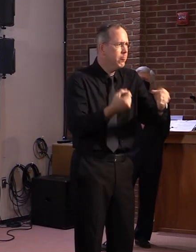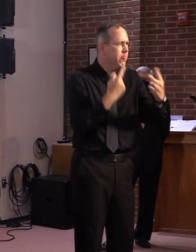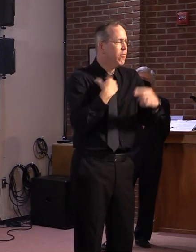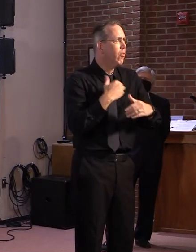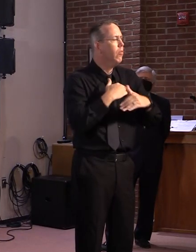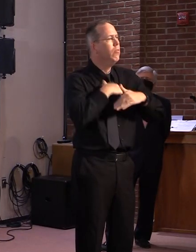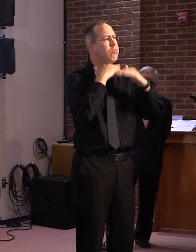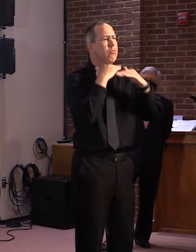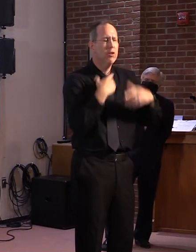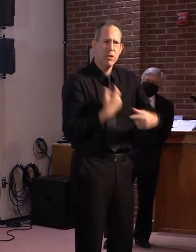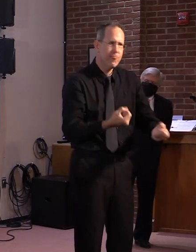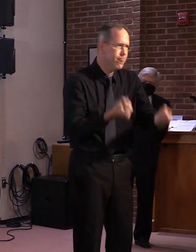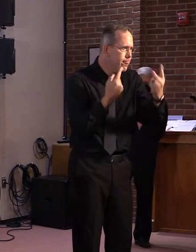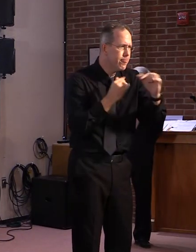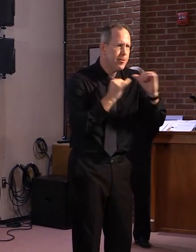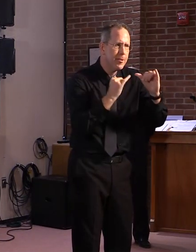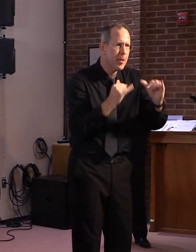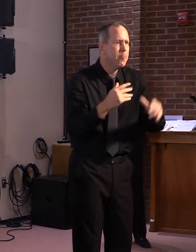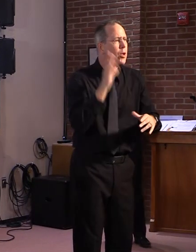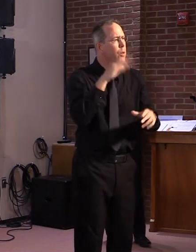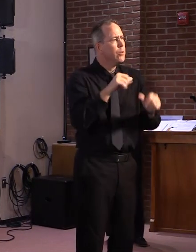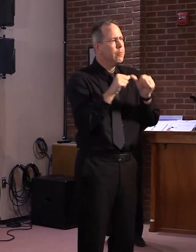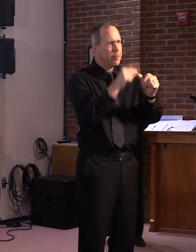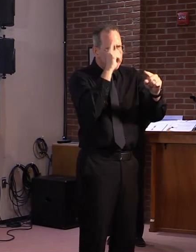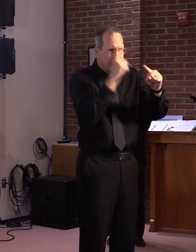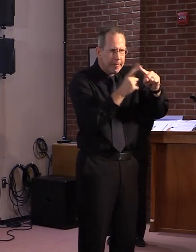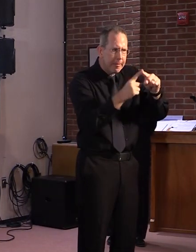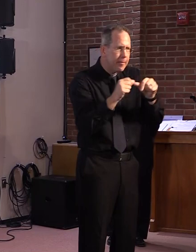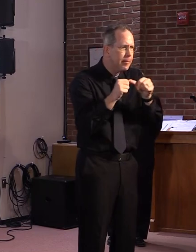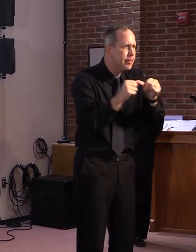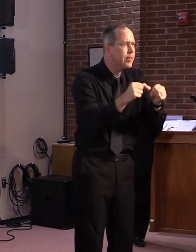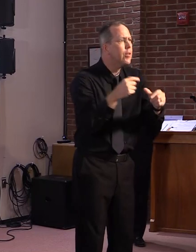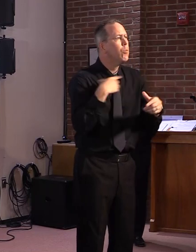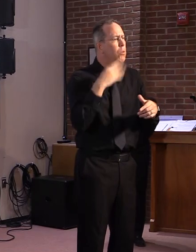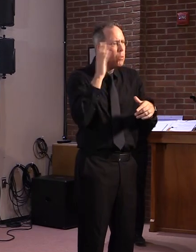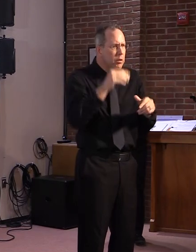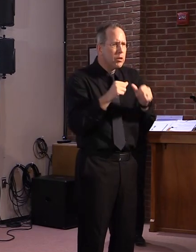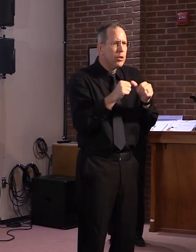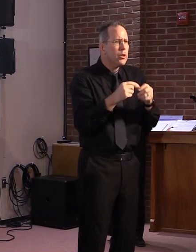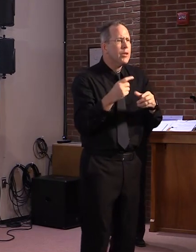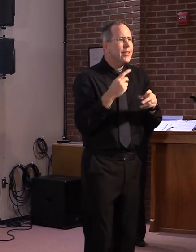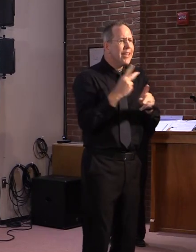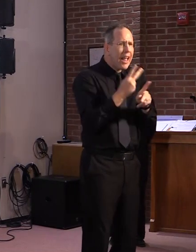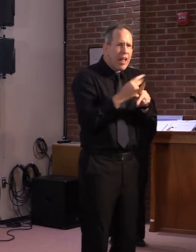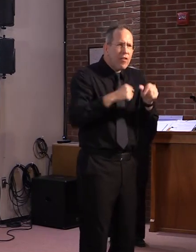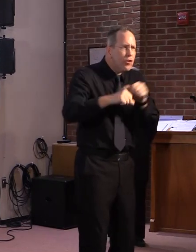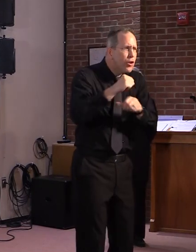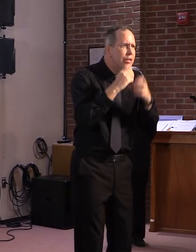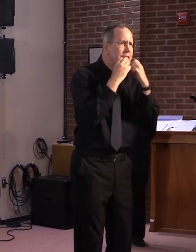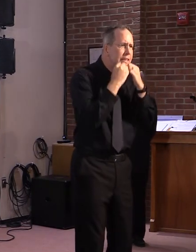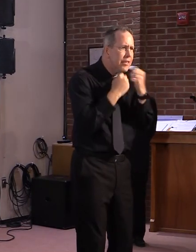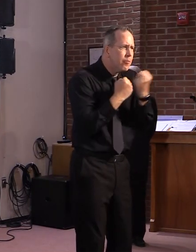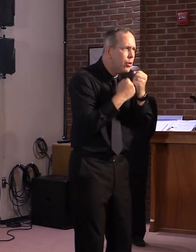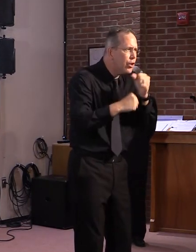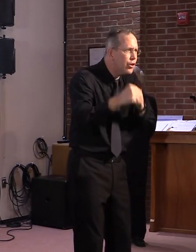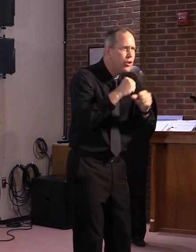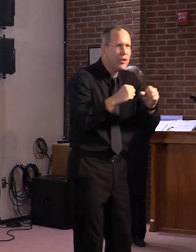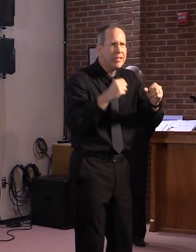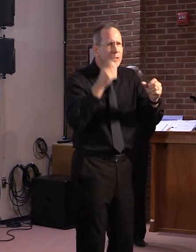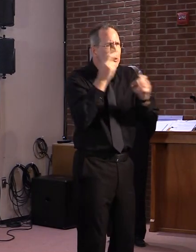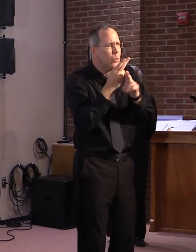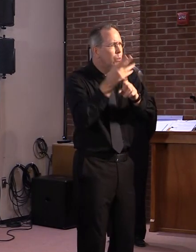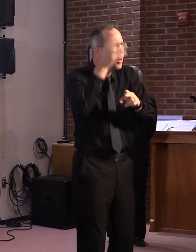to stay smart, use common sense, and take care of each other, we will get through this. I know we can do